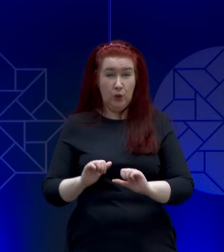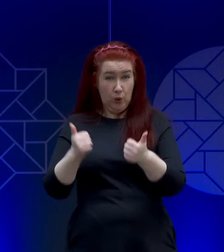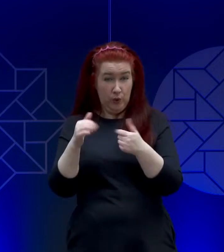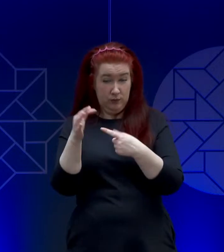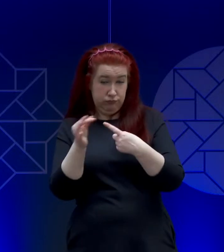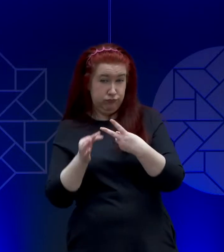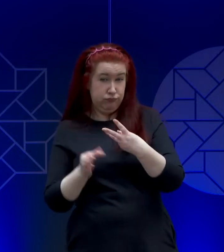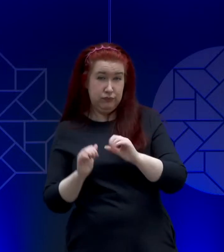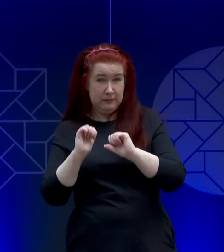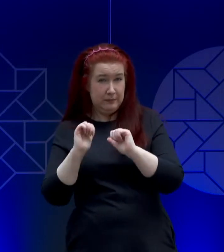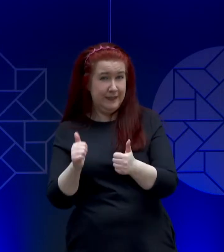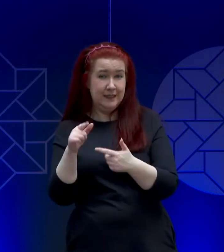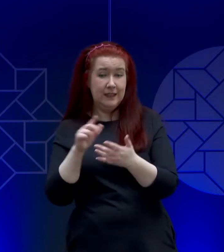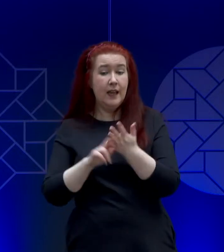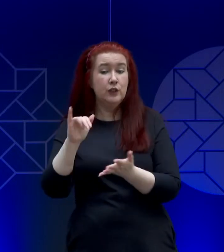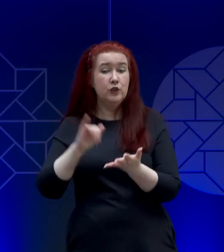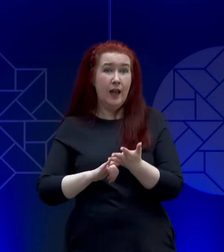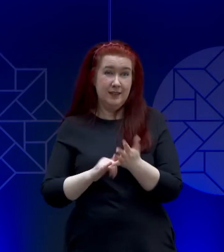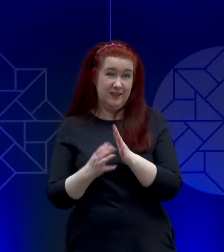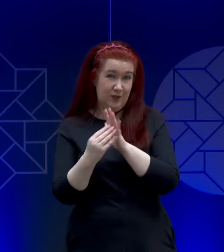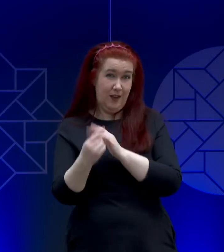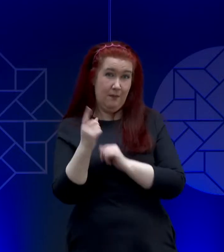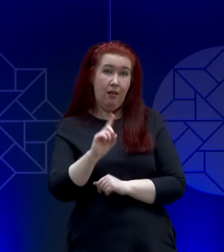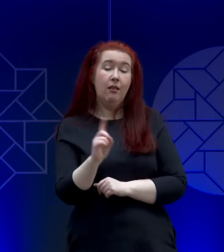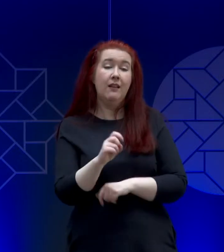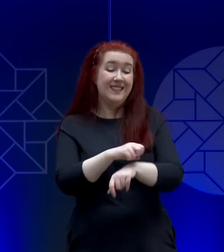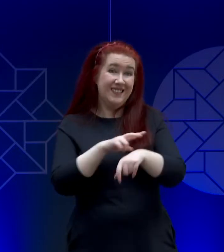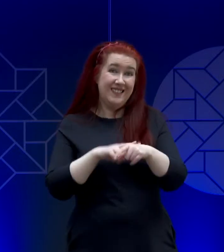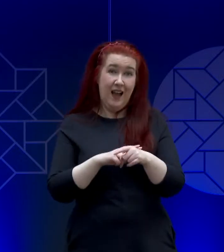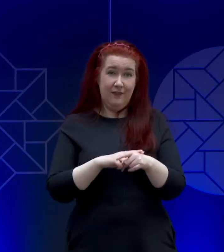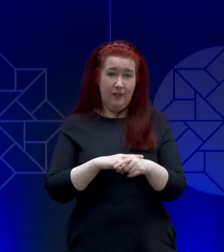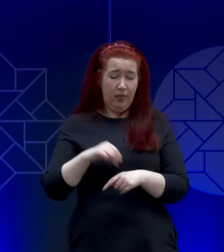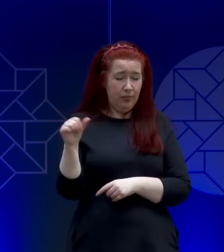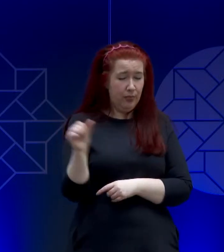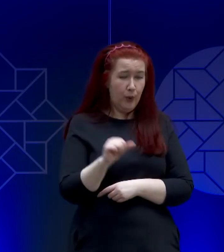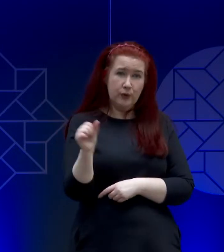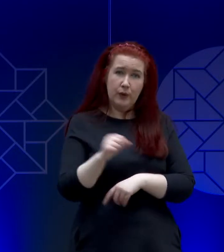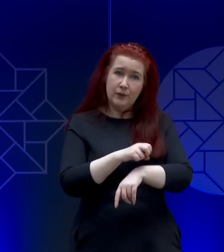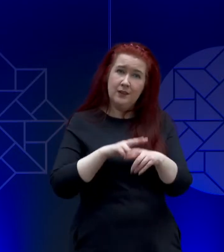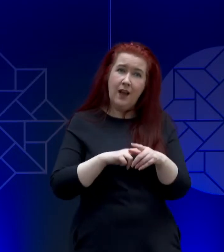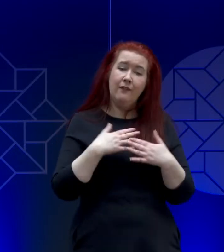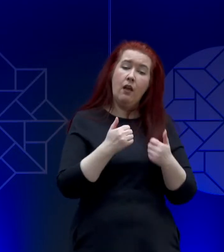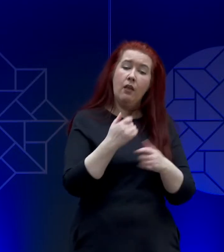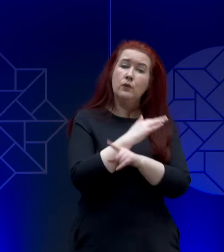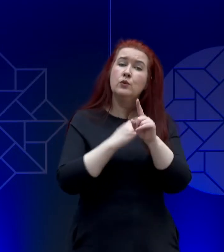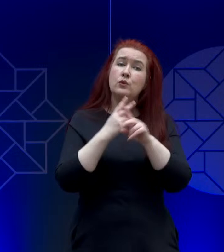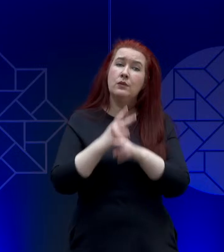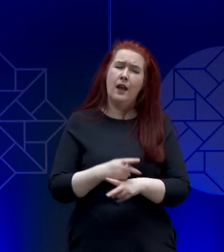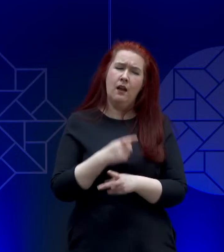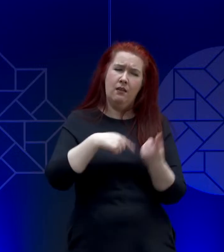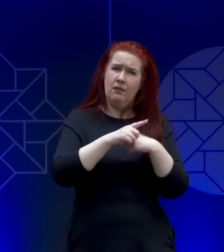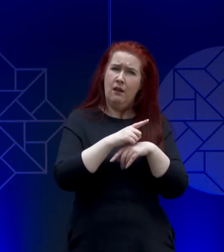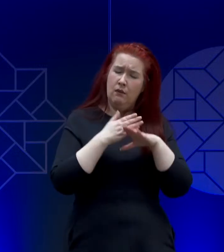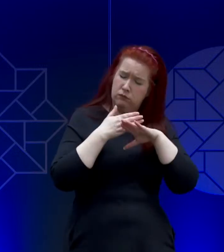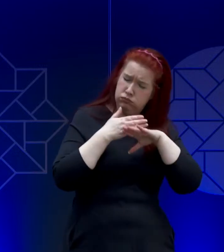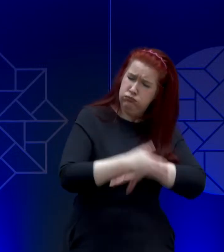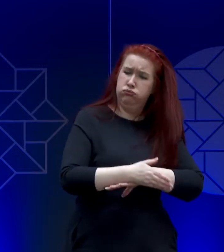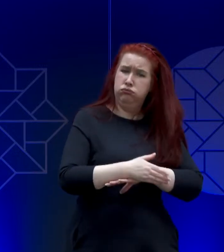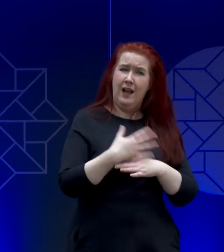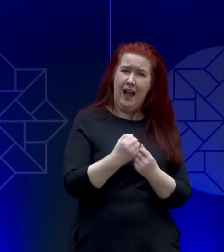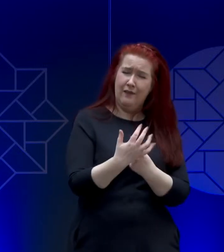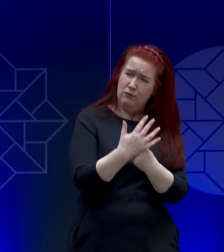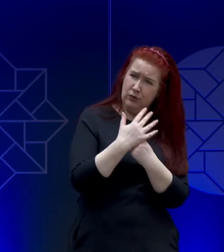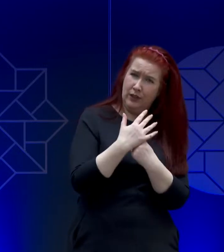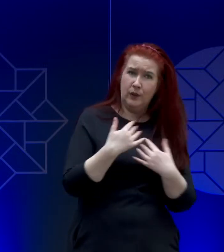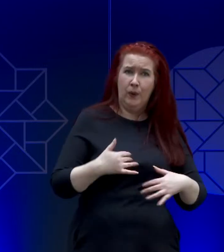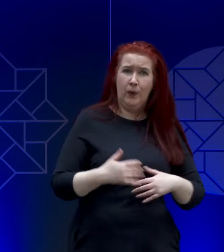National Health Service includes the thousands of health and social care staff who are doing phenomenal things under enormous pressure.